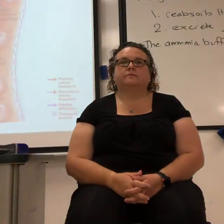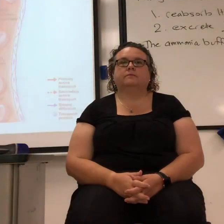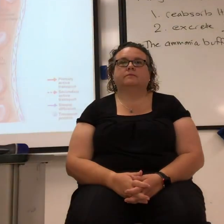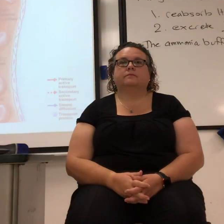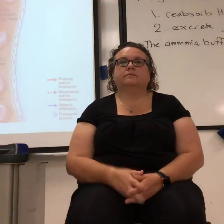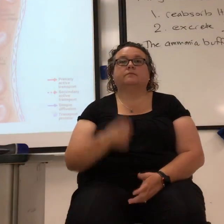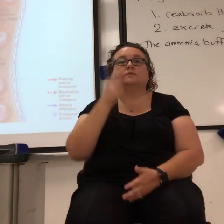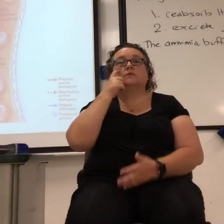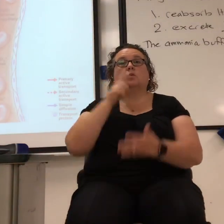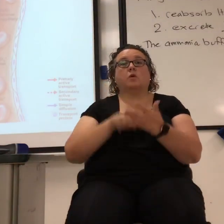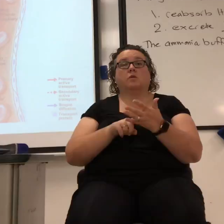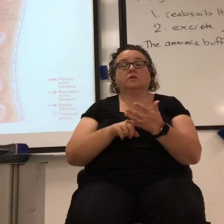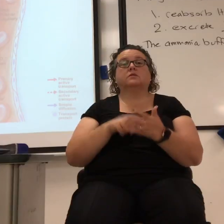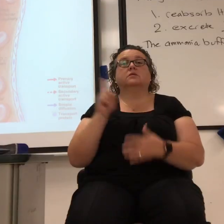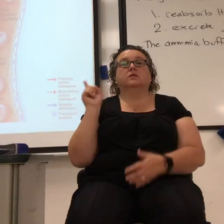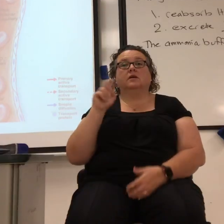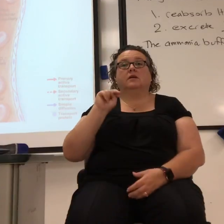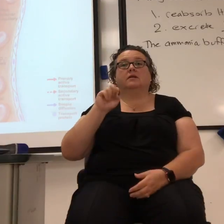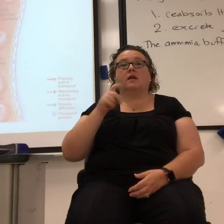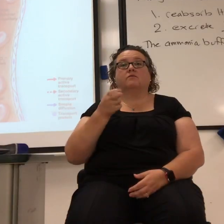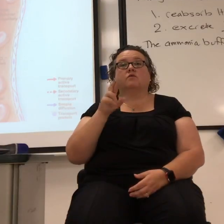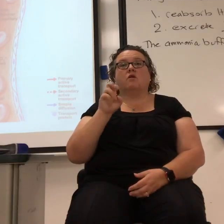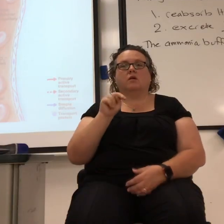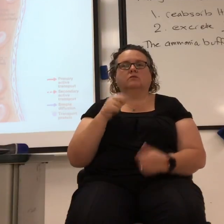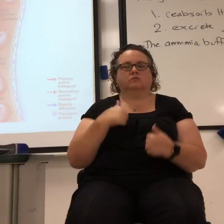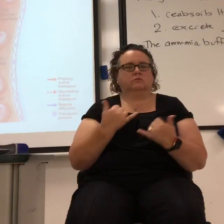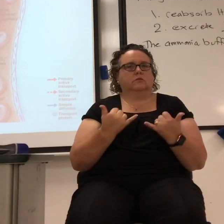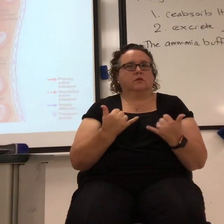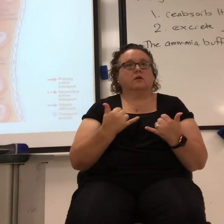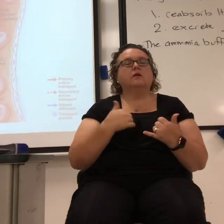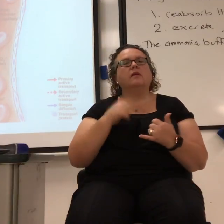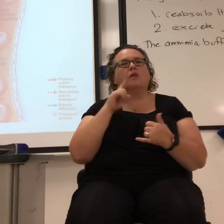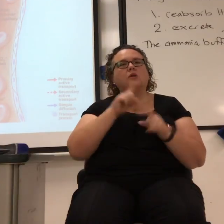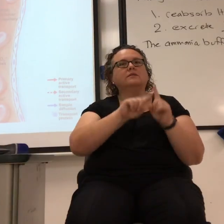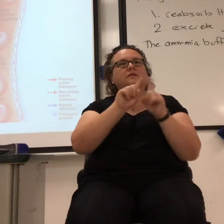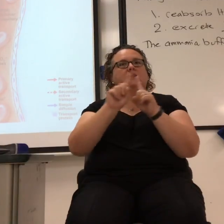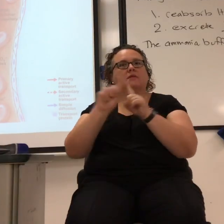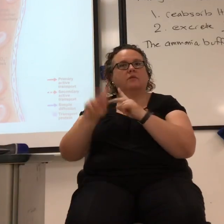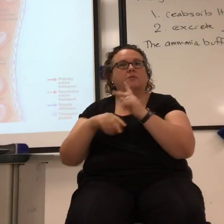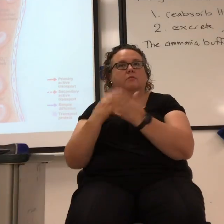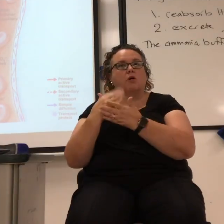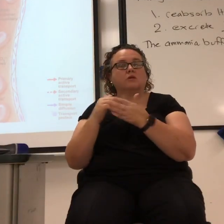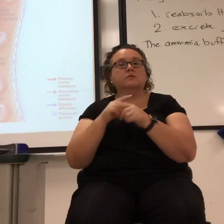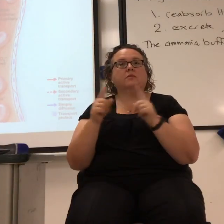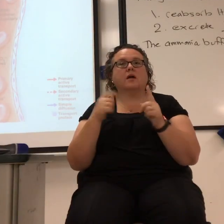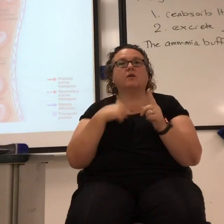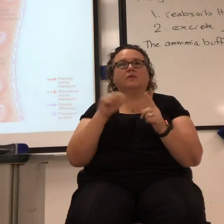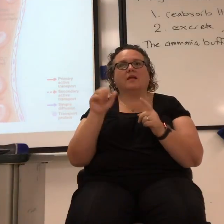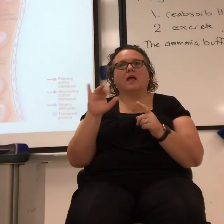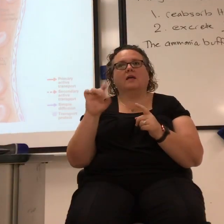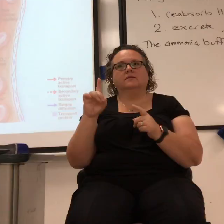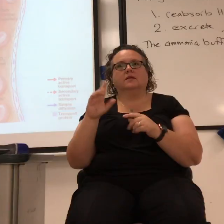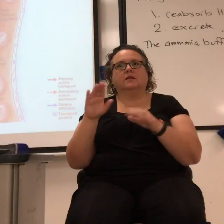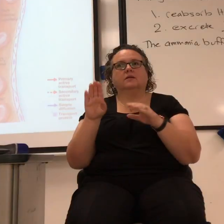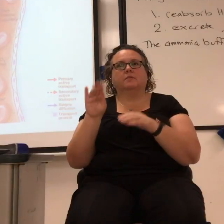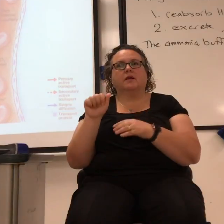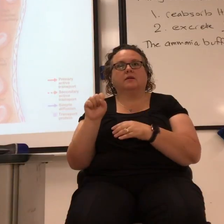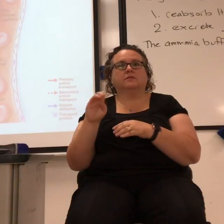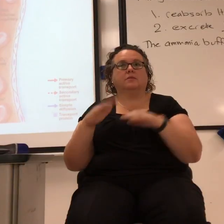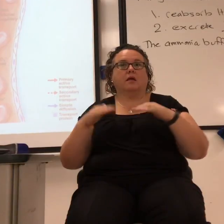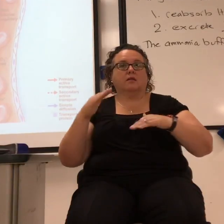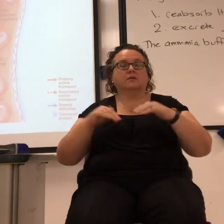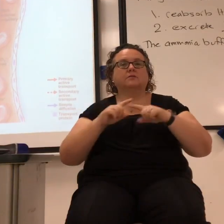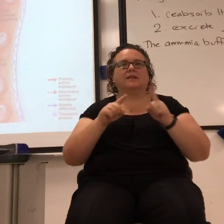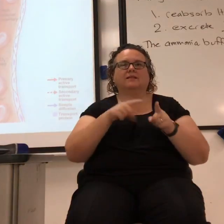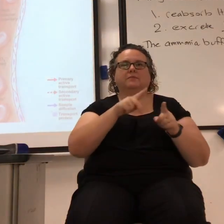So notice where we are in the nephron. There's different parts of the nephron that can function in acid-base balance. This happens to be the PCT,